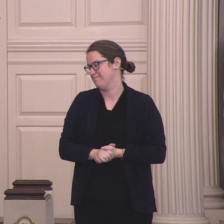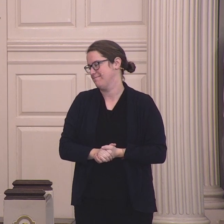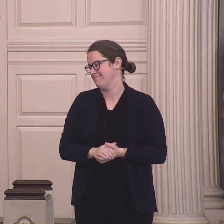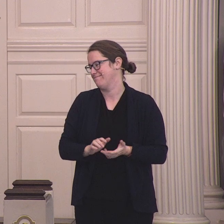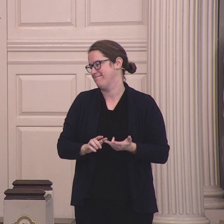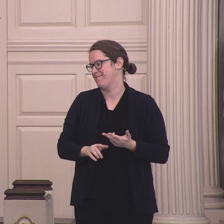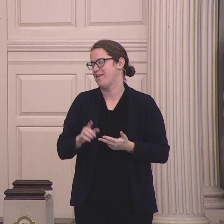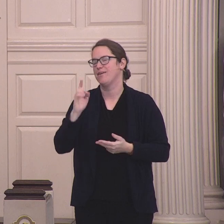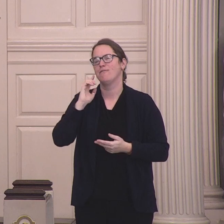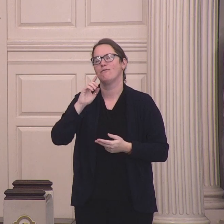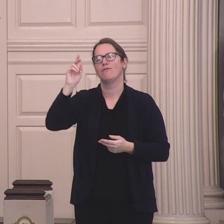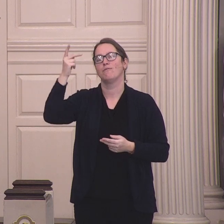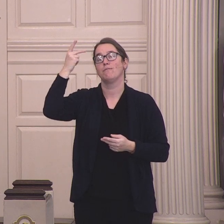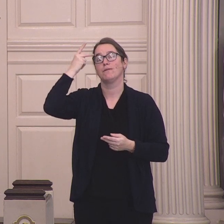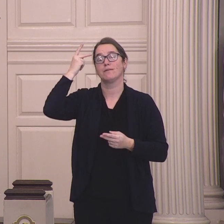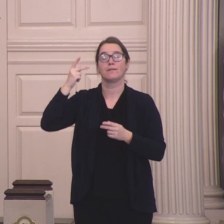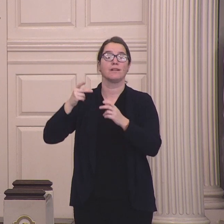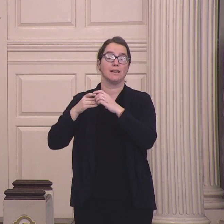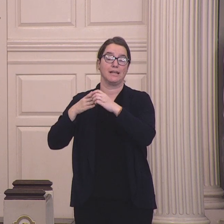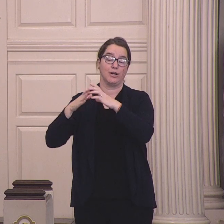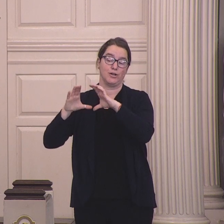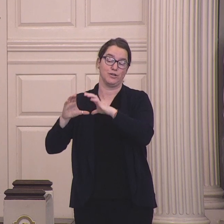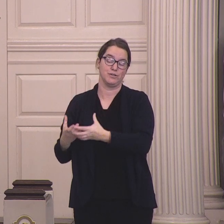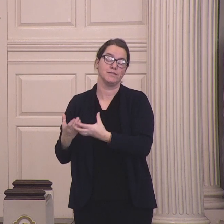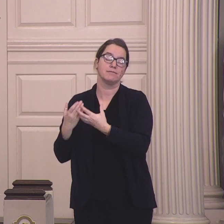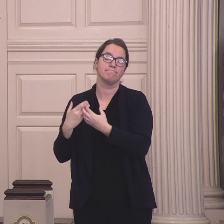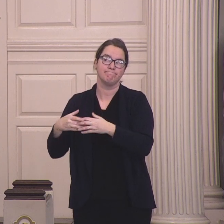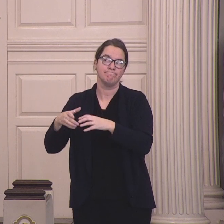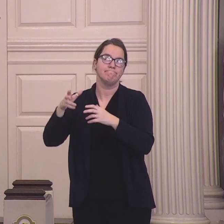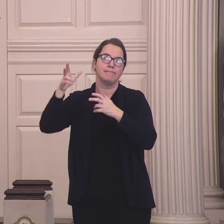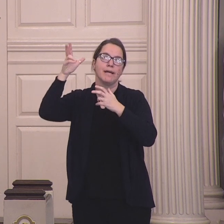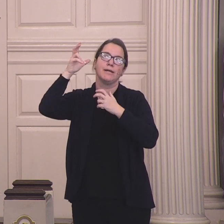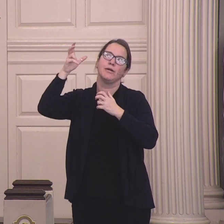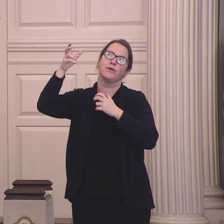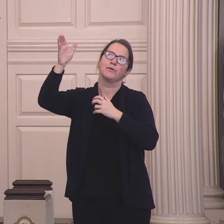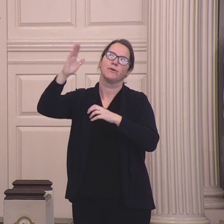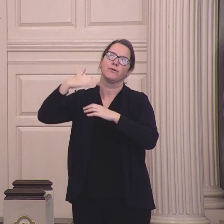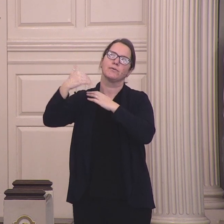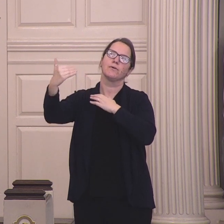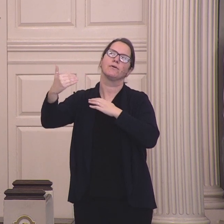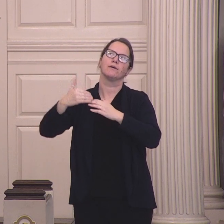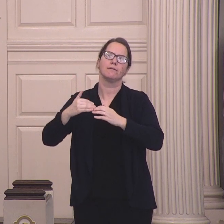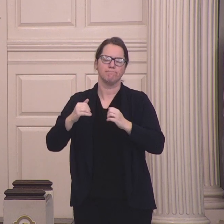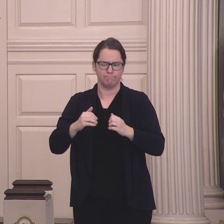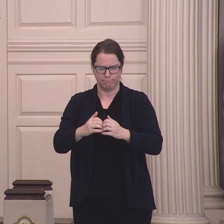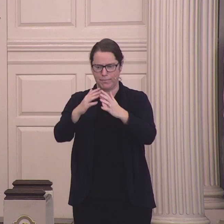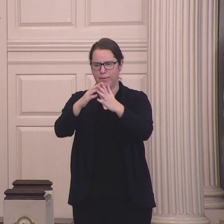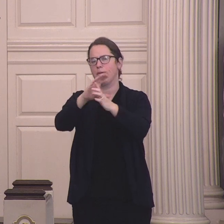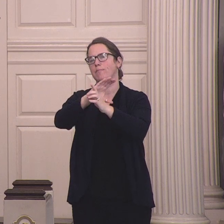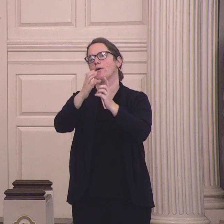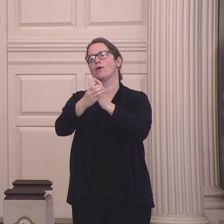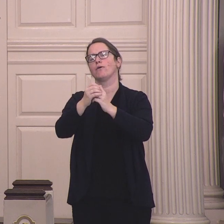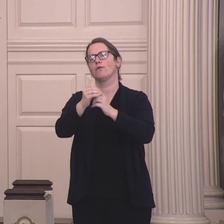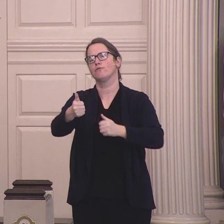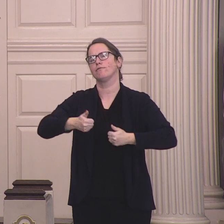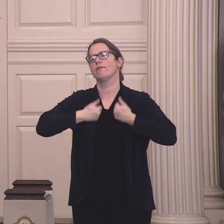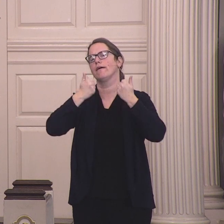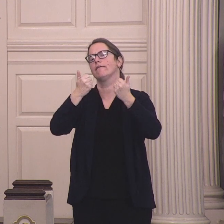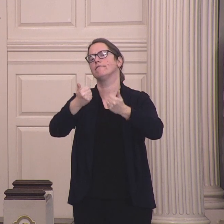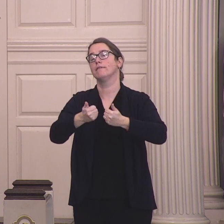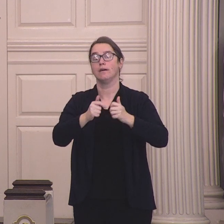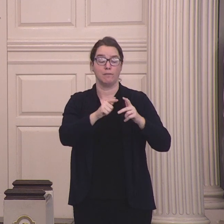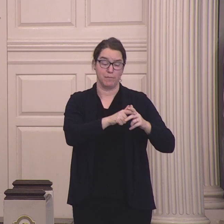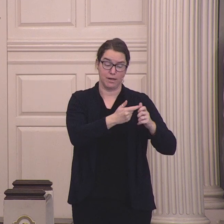For our political leaders, that they heed the calling of God to build a culture of life beginning with natural conception